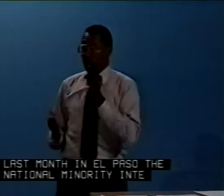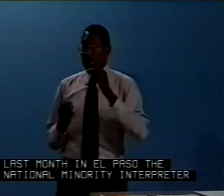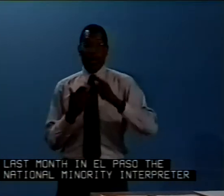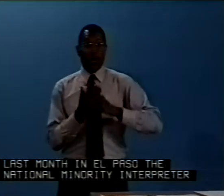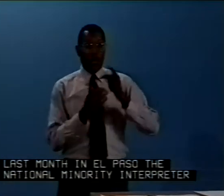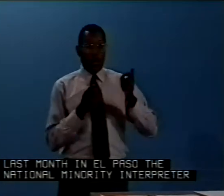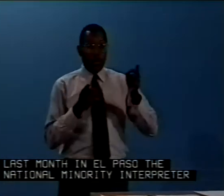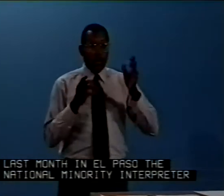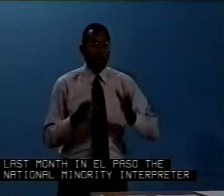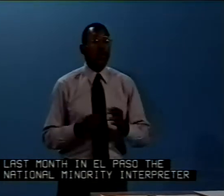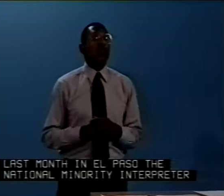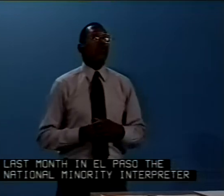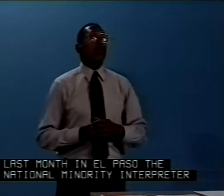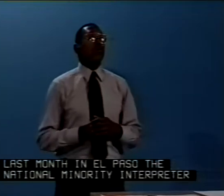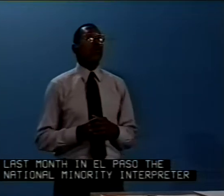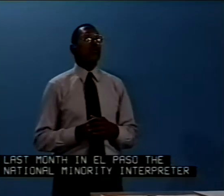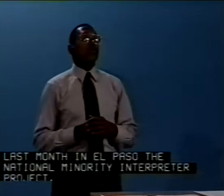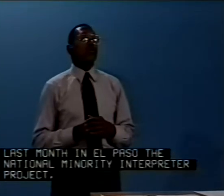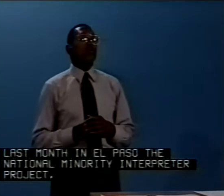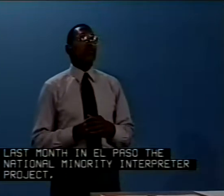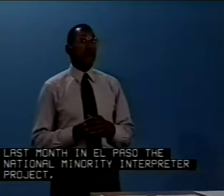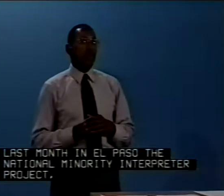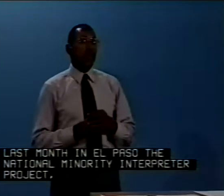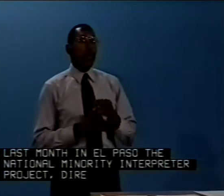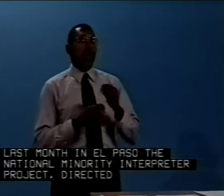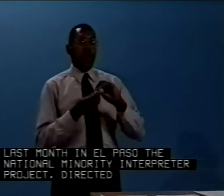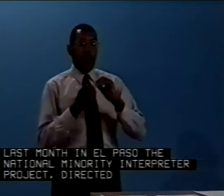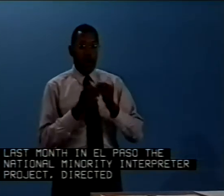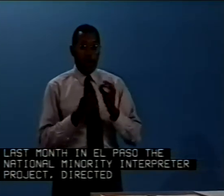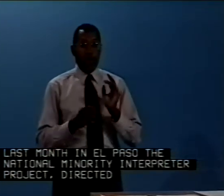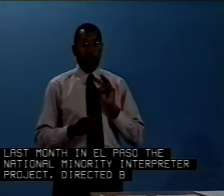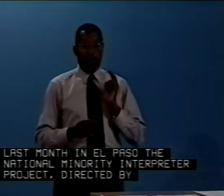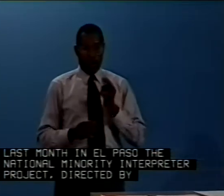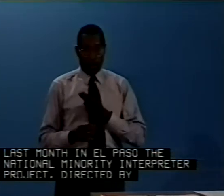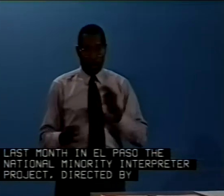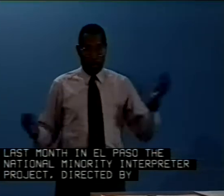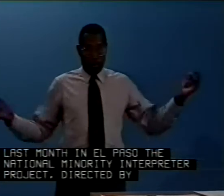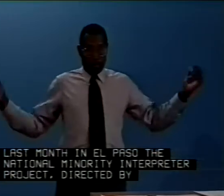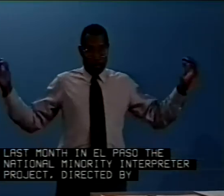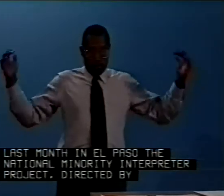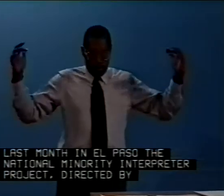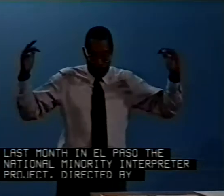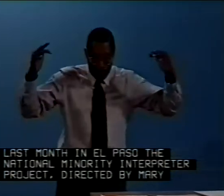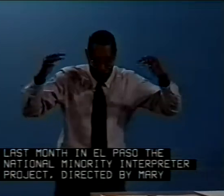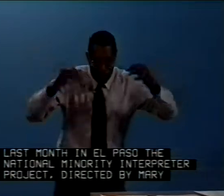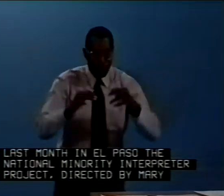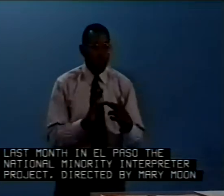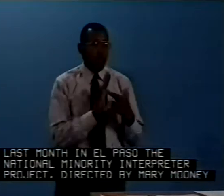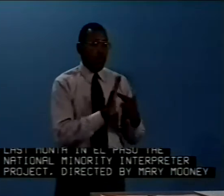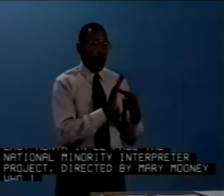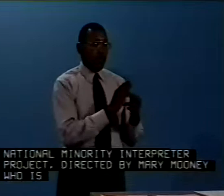directed by Mary Mooney, who's here today as one of the panel members, a number of us